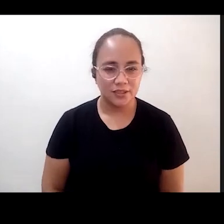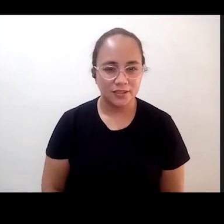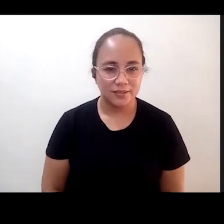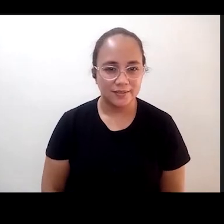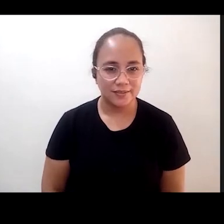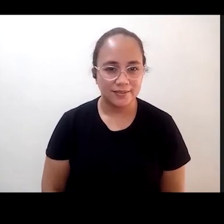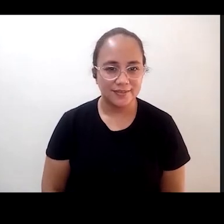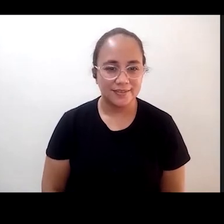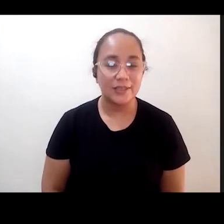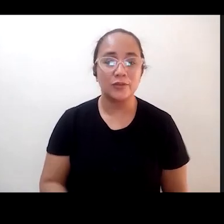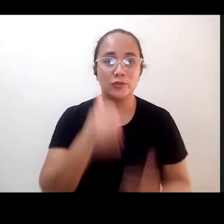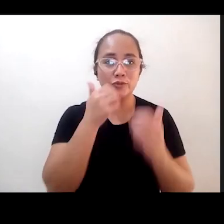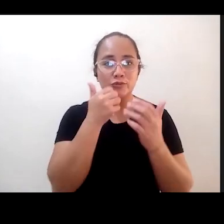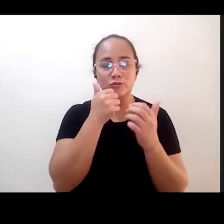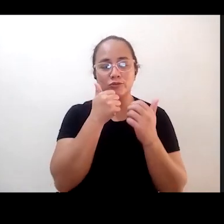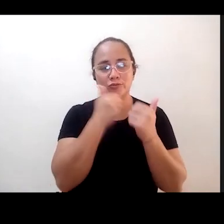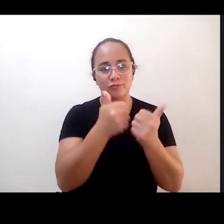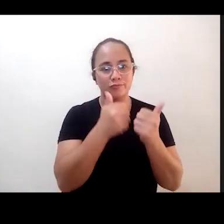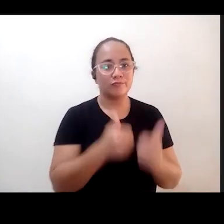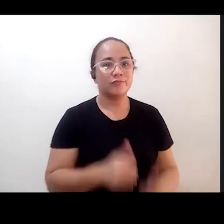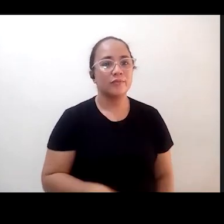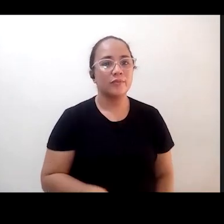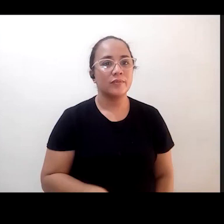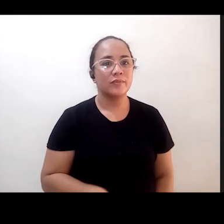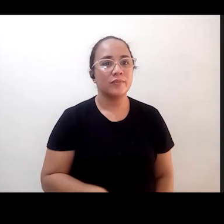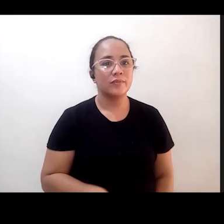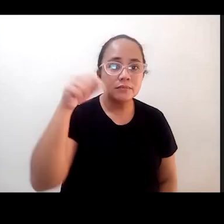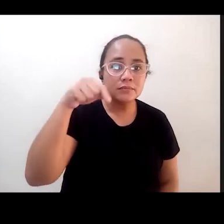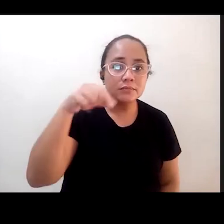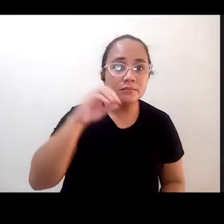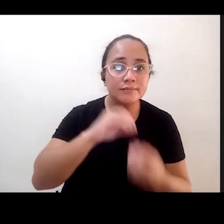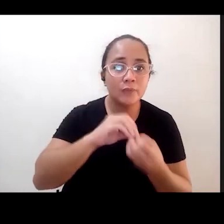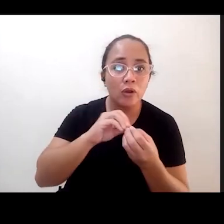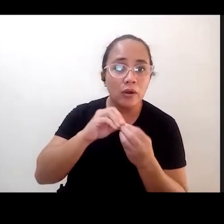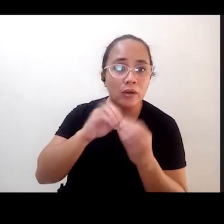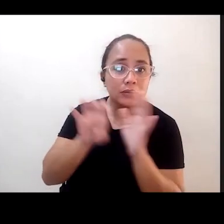Good. Okay, any more? Any more examples?